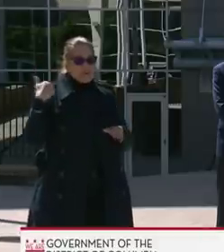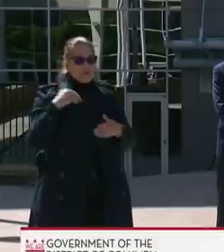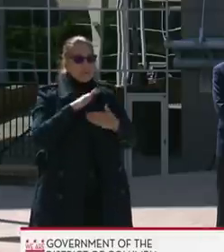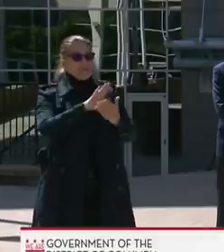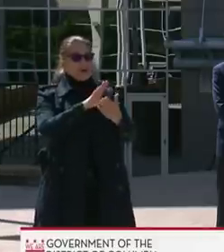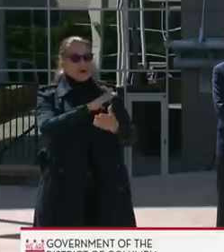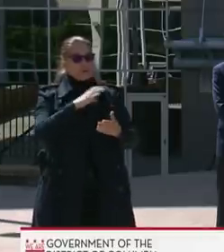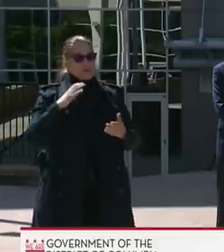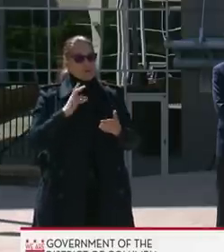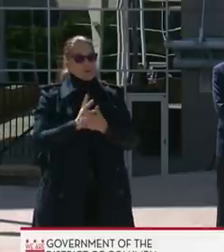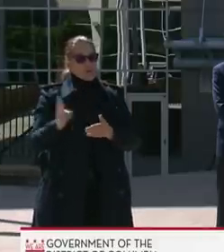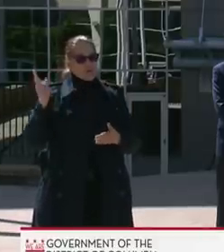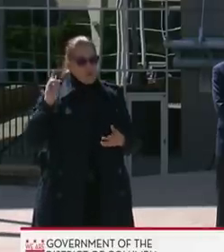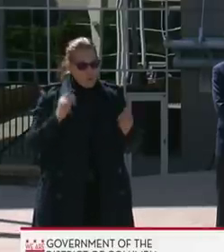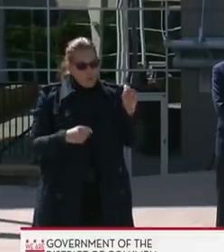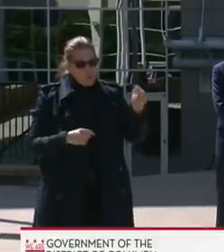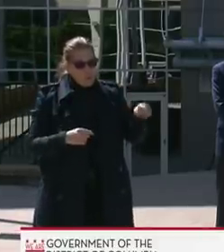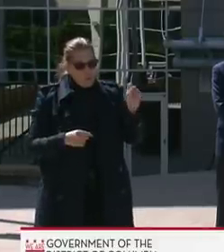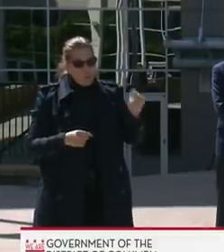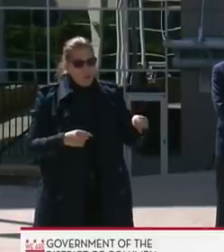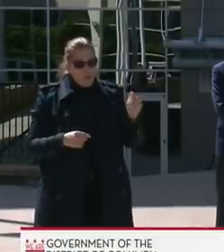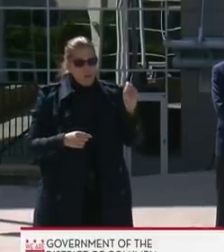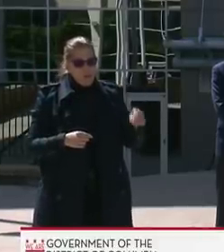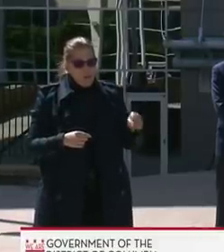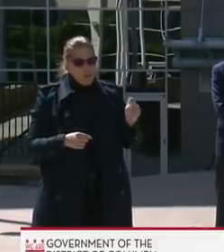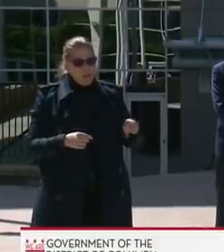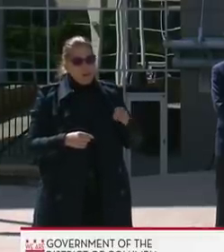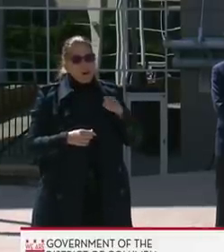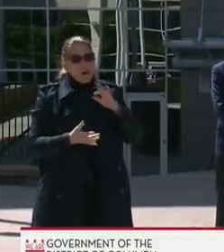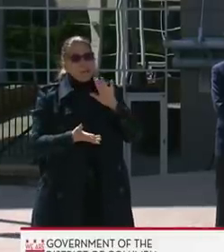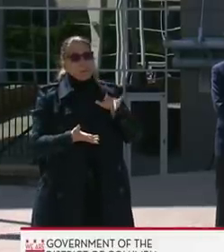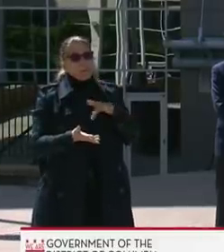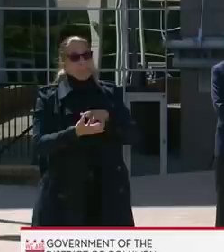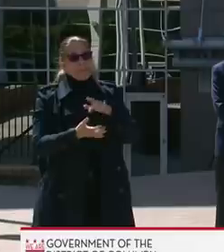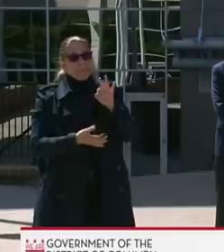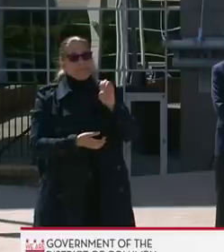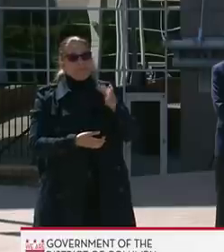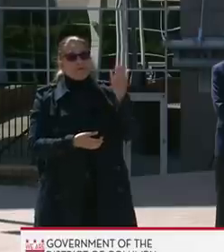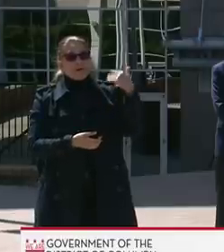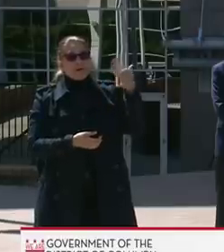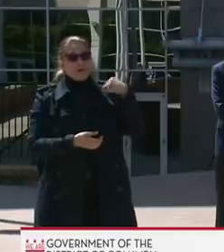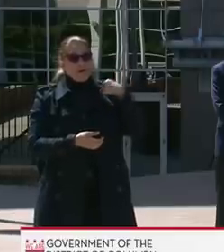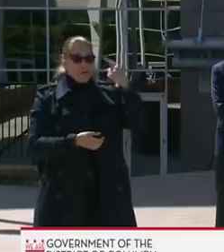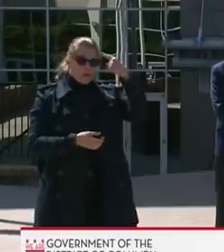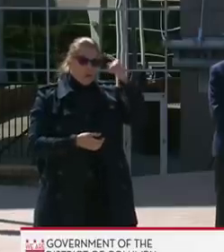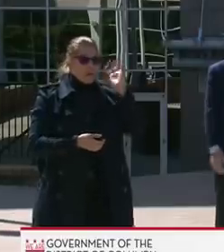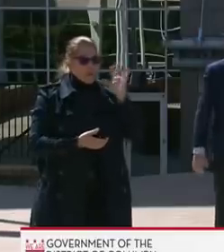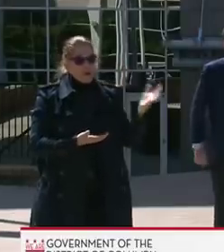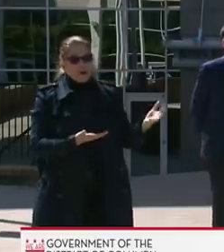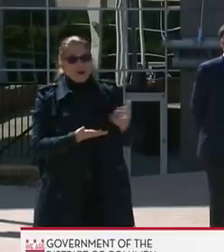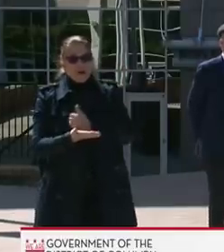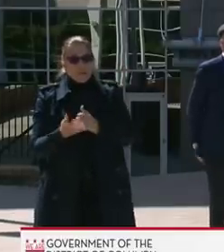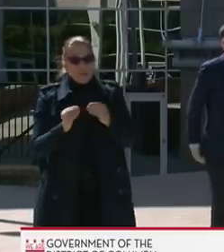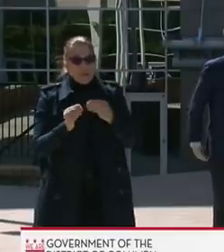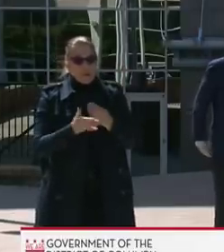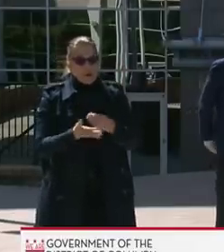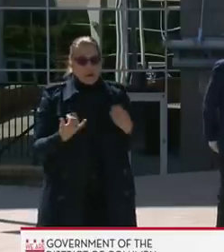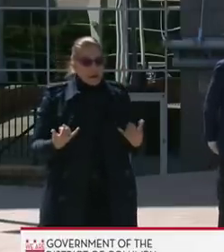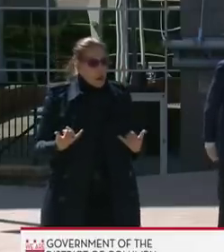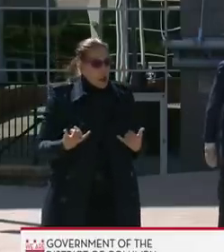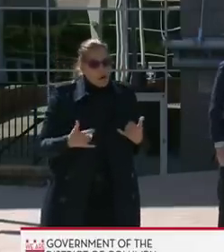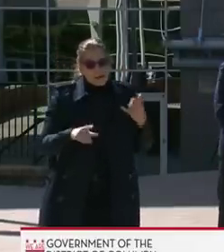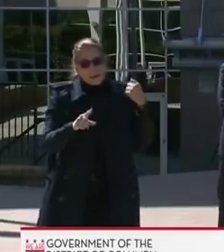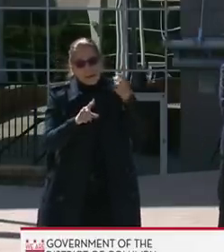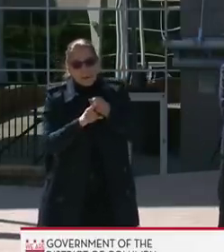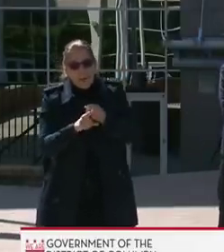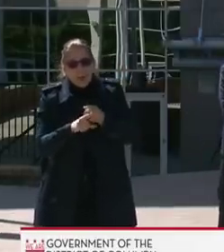early February, mid-February, we were assuming we're going to get more revenue. So as we see the impacts of the shutdown, we see